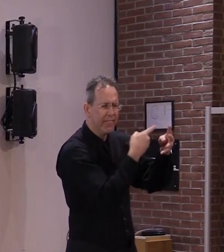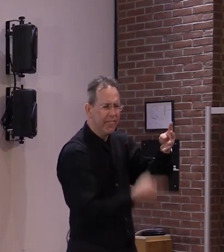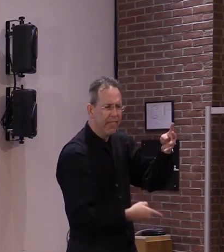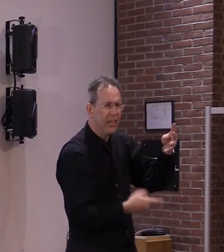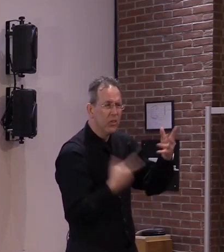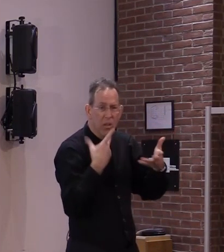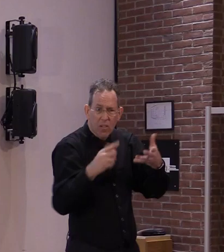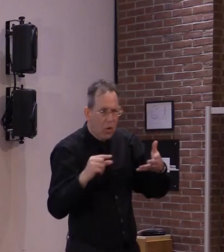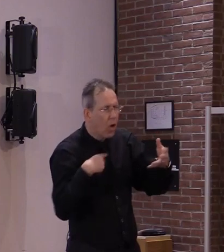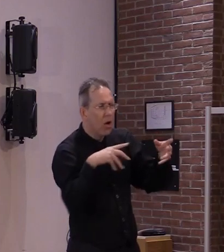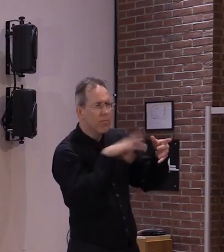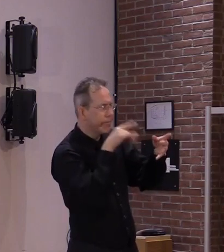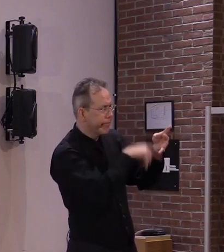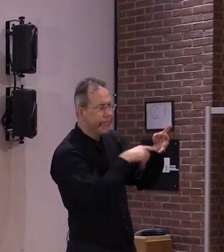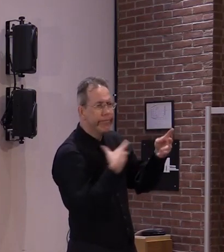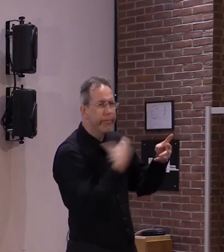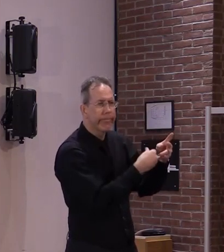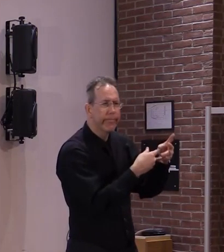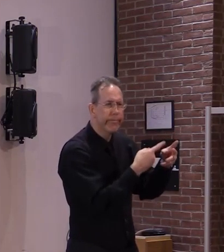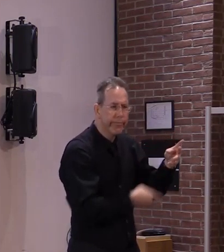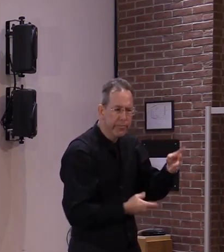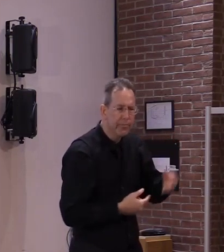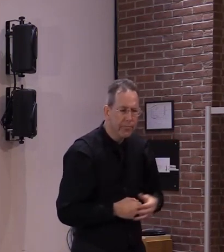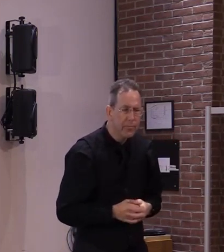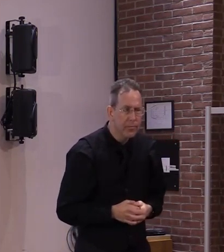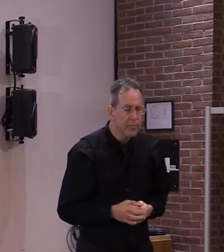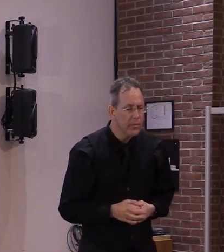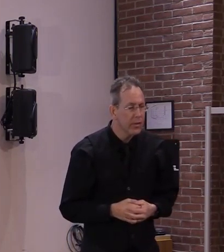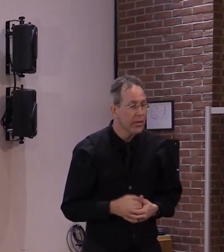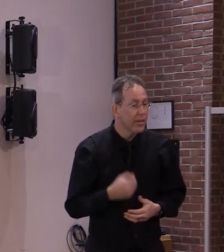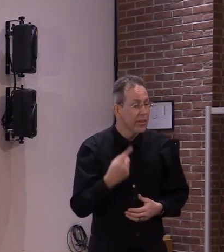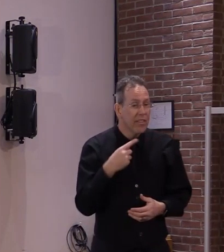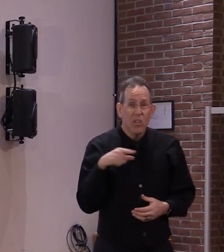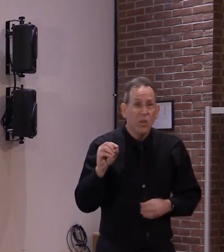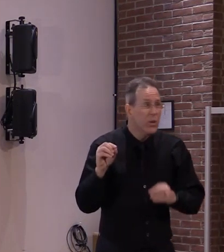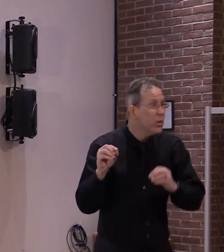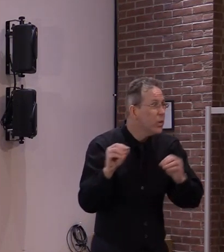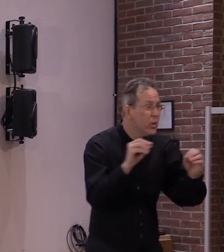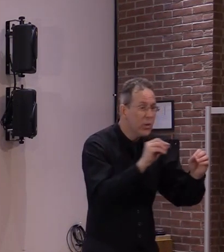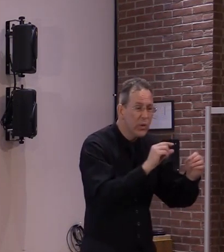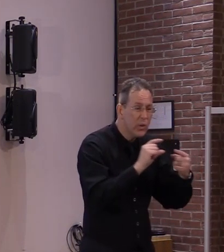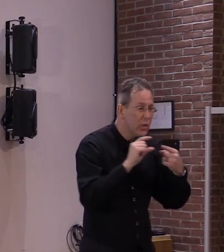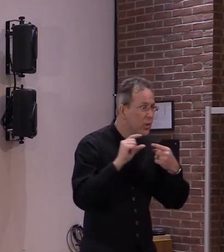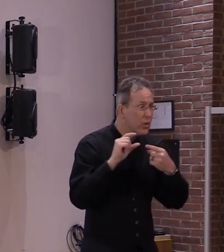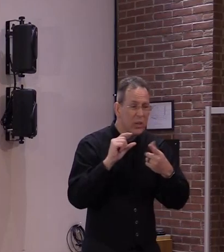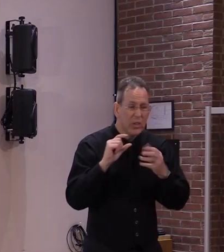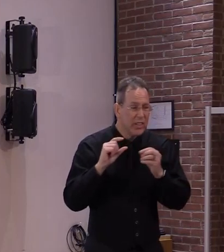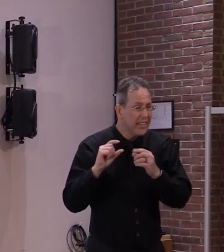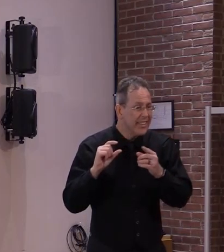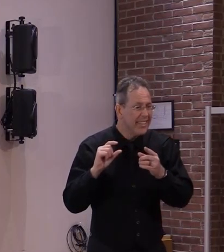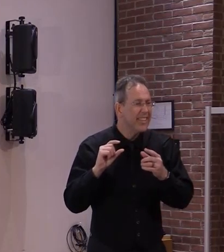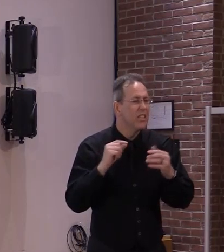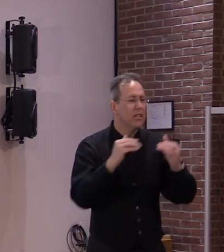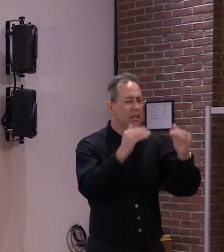if that fails, then the next plan phase of eligibility is the next phase. If it happens